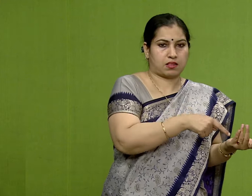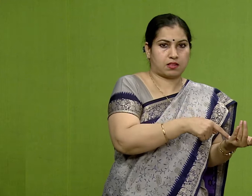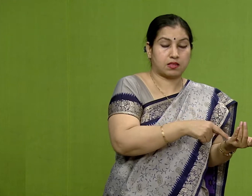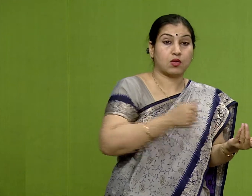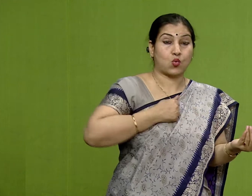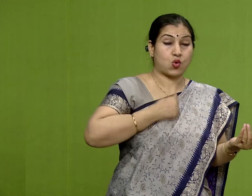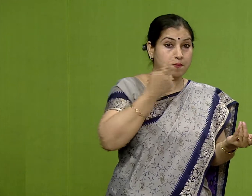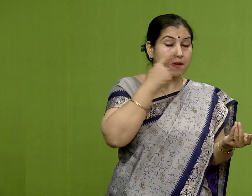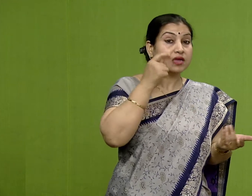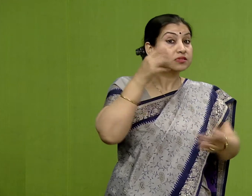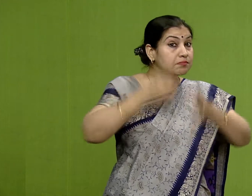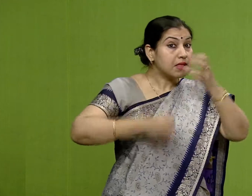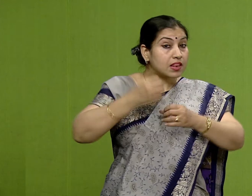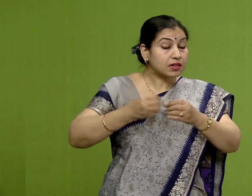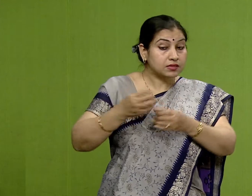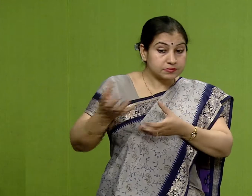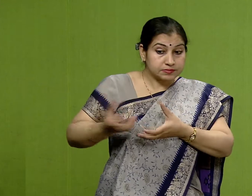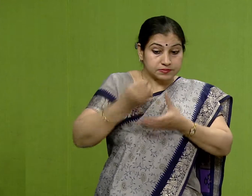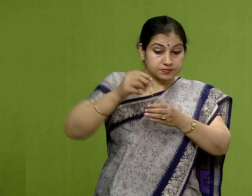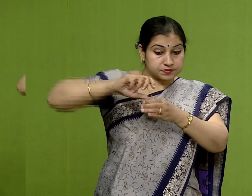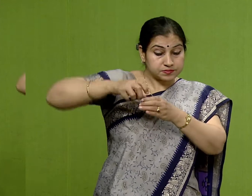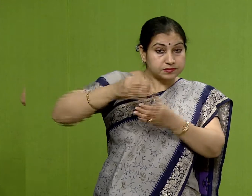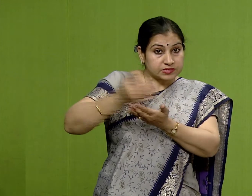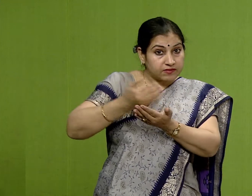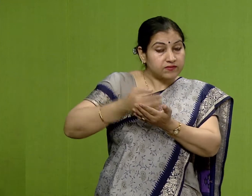mother's milk like any other milk.